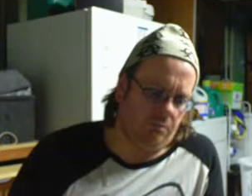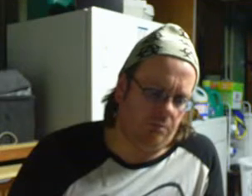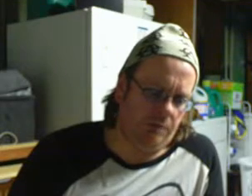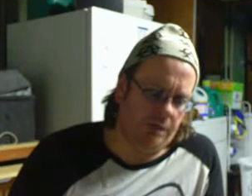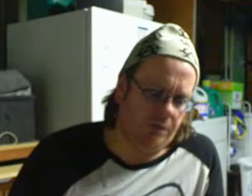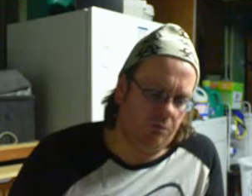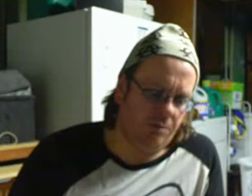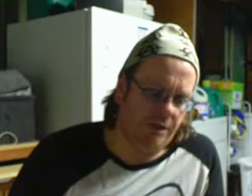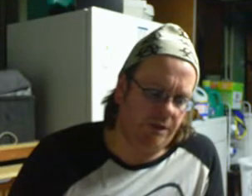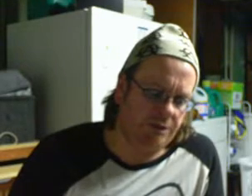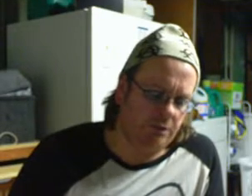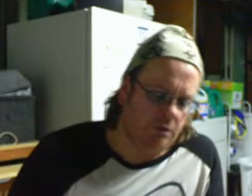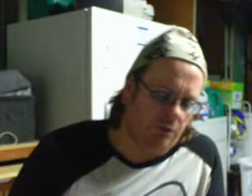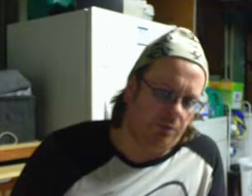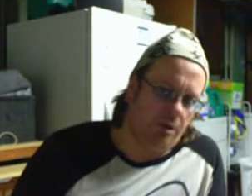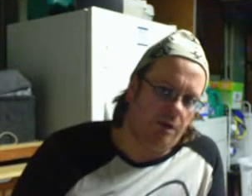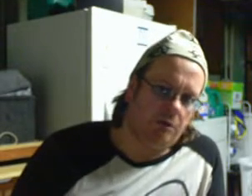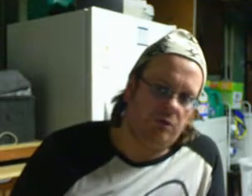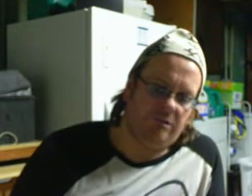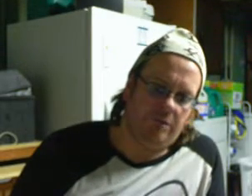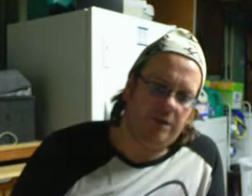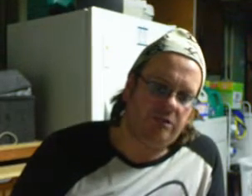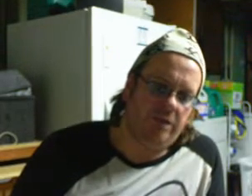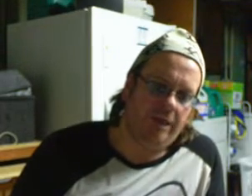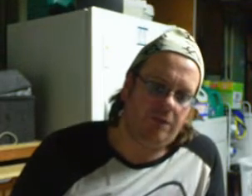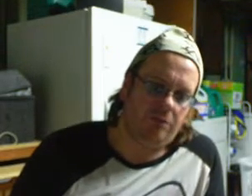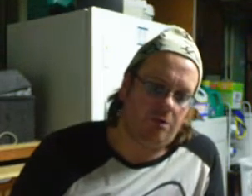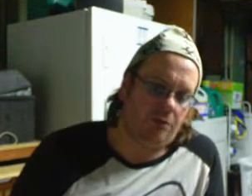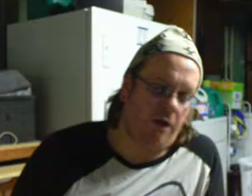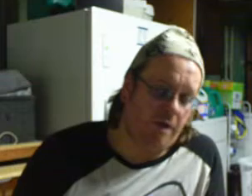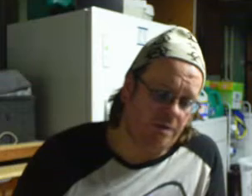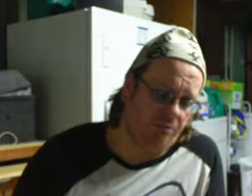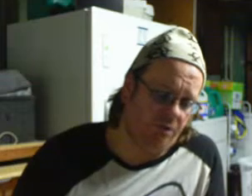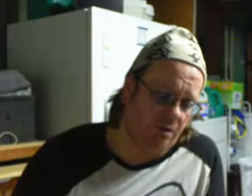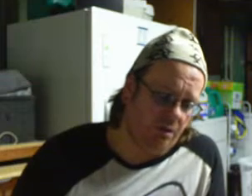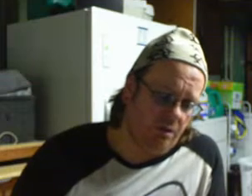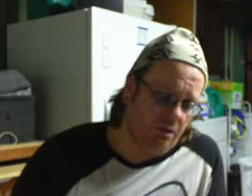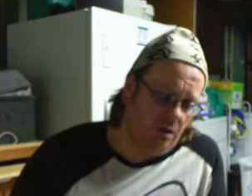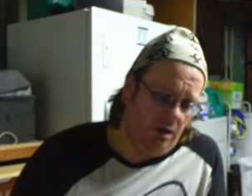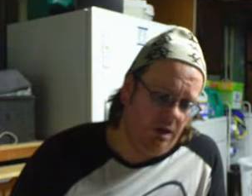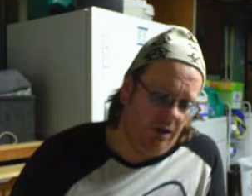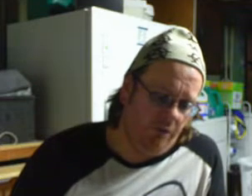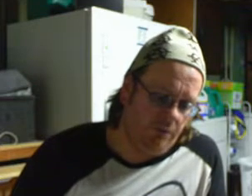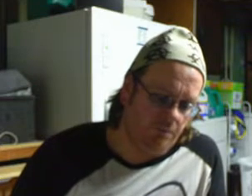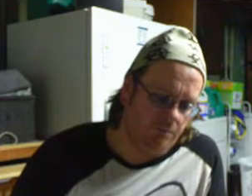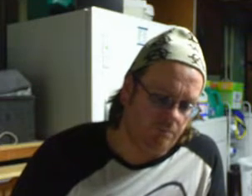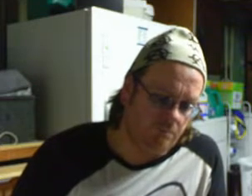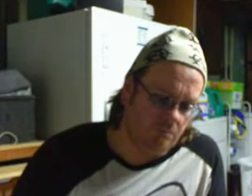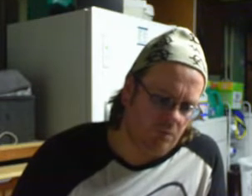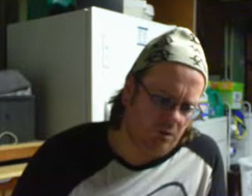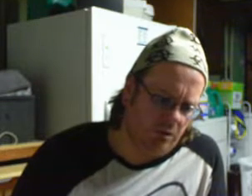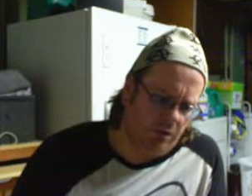you know, being thought of as the greatest king of all times. And it's